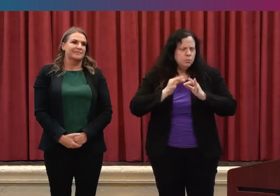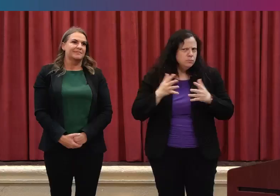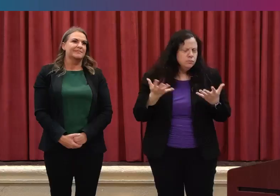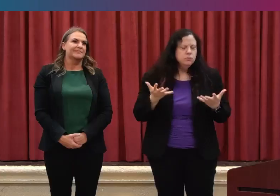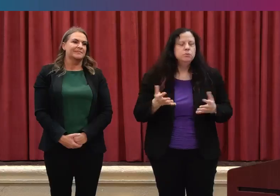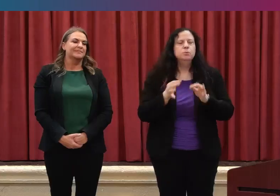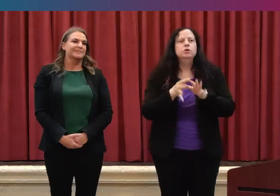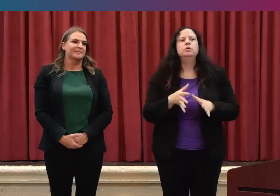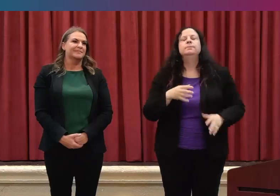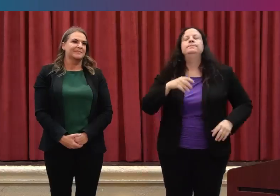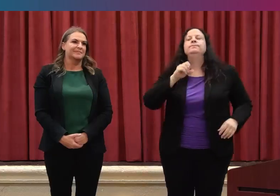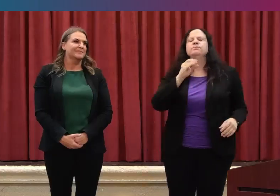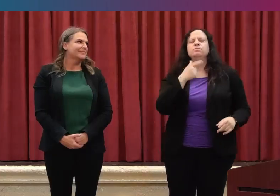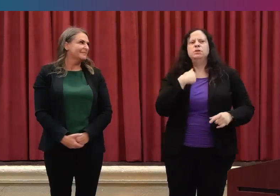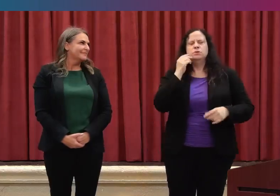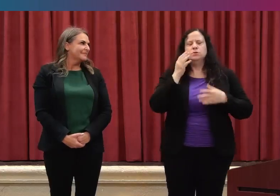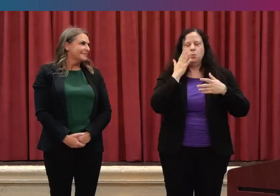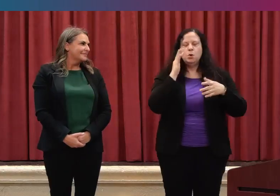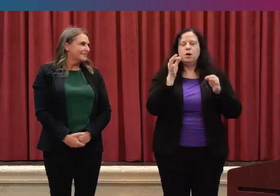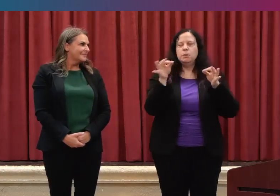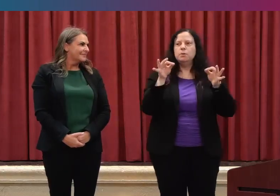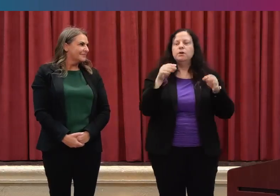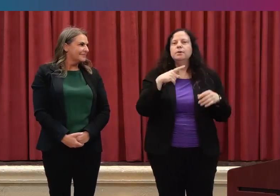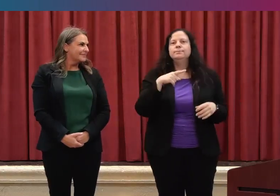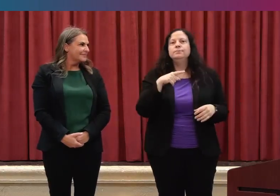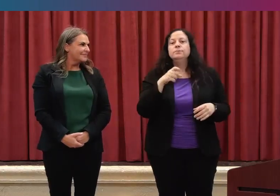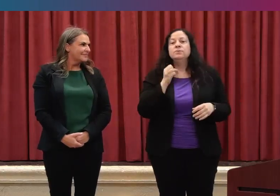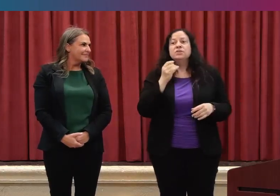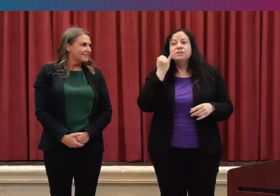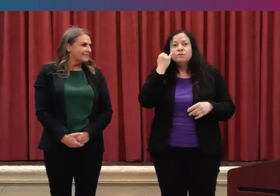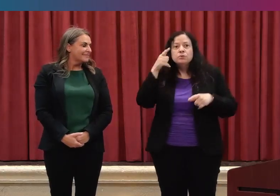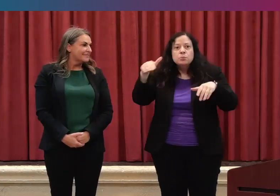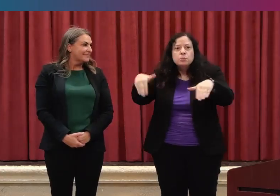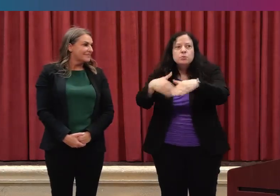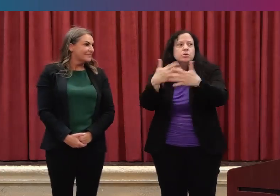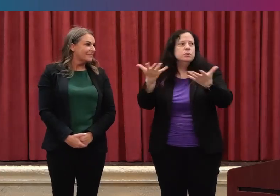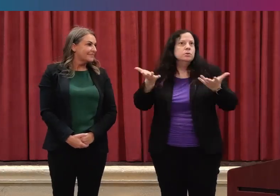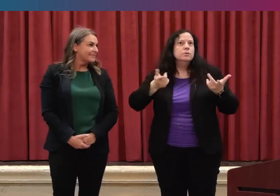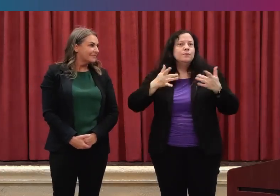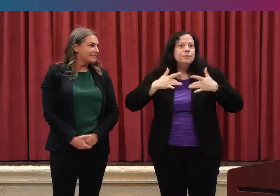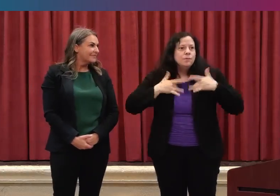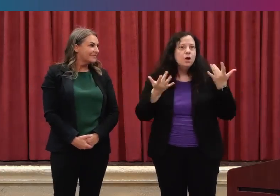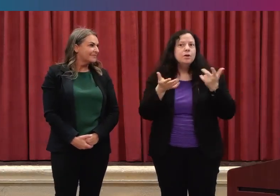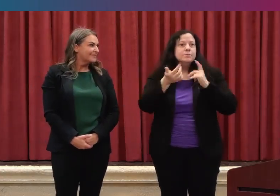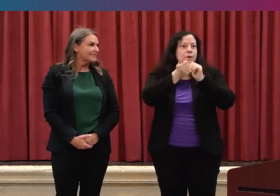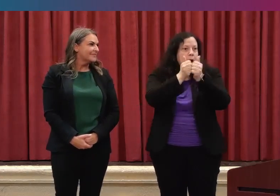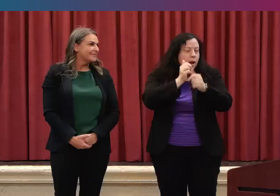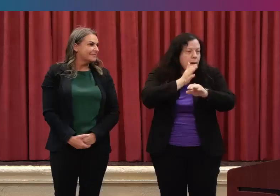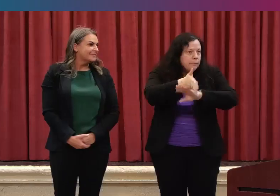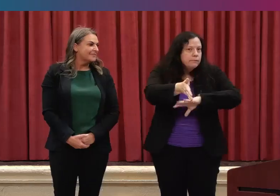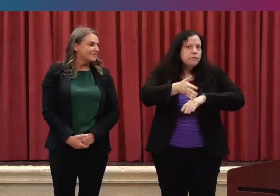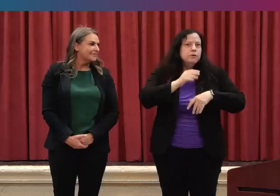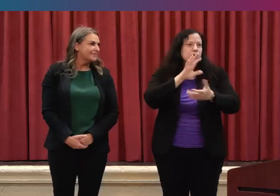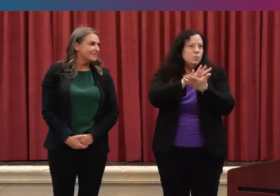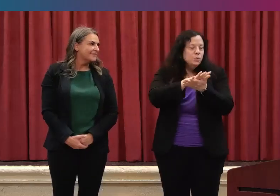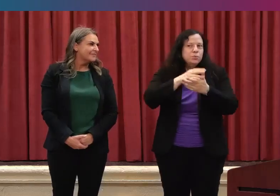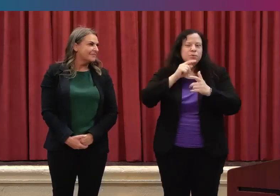interpreter request. Okay, so let's explain briefly. If it's a family wedding, a family event,